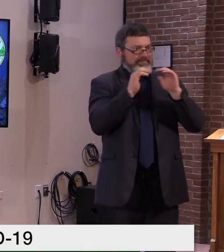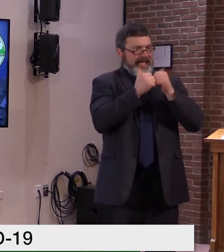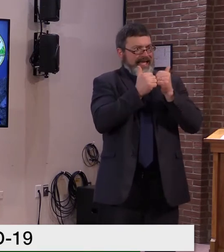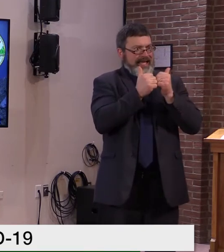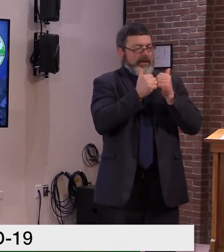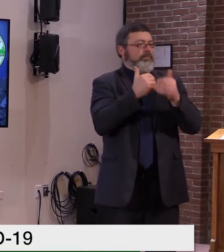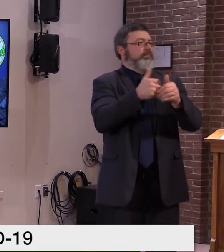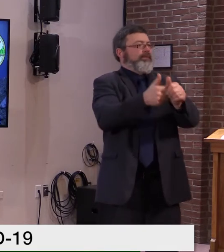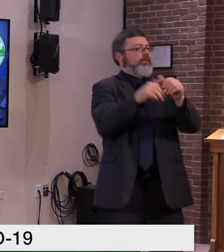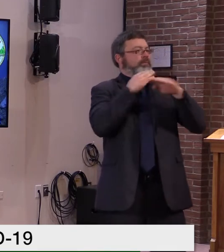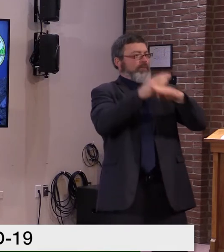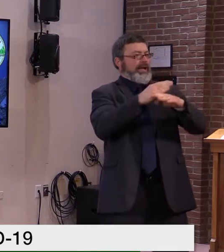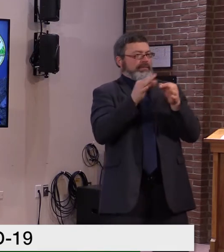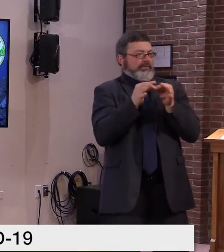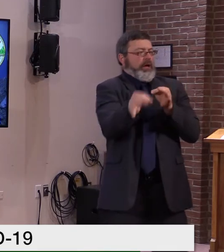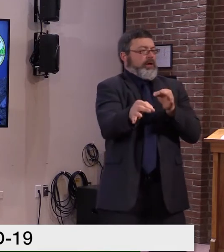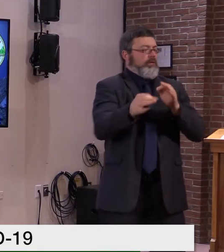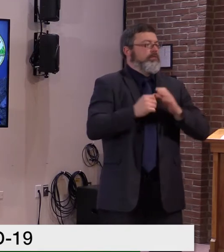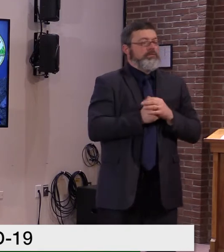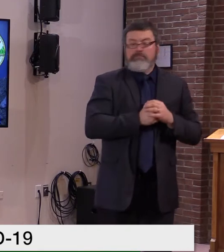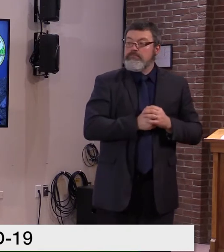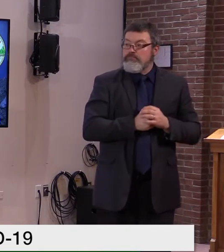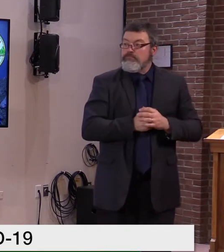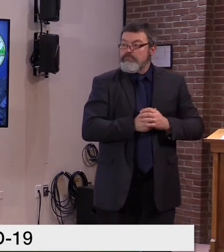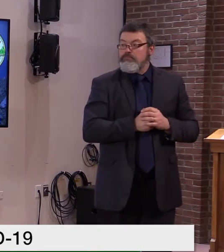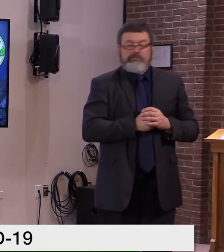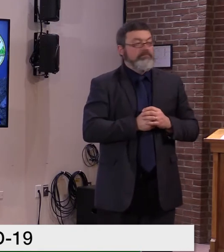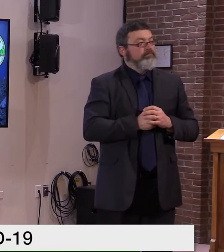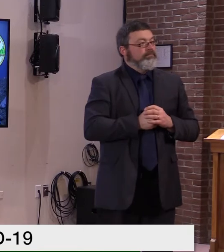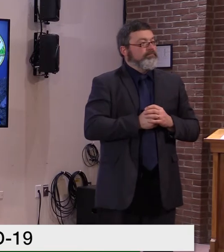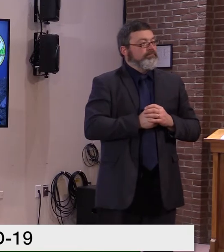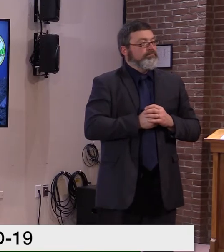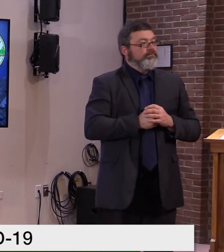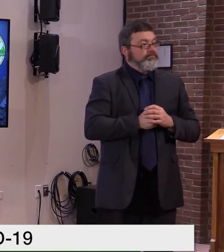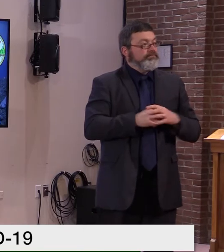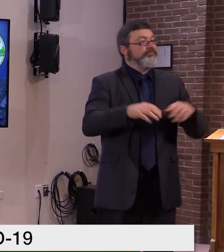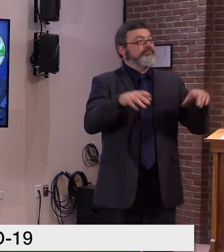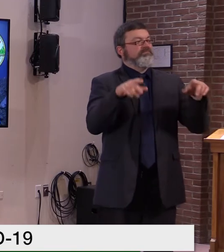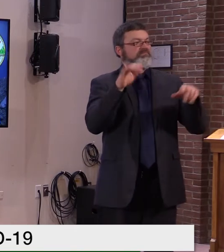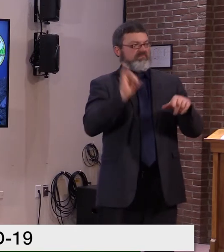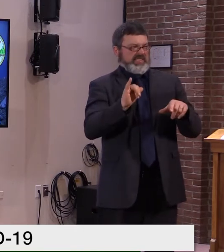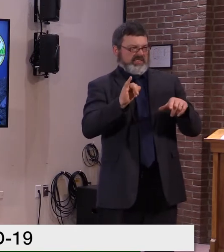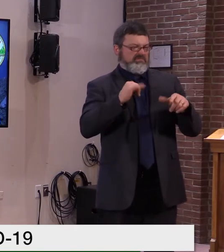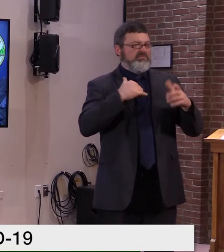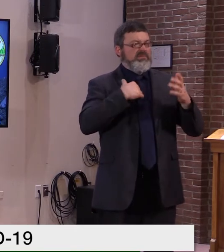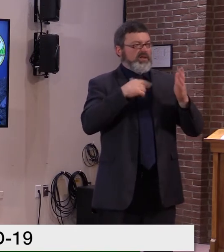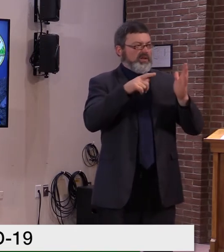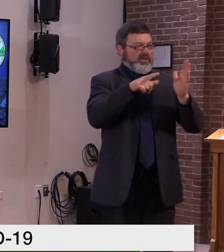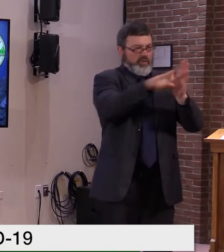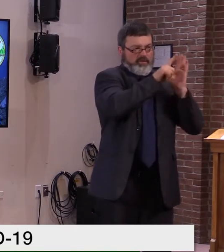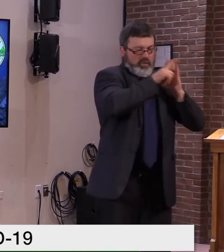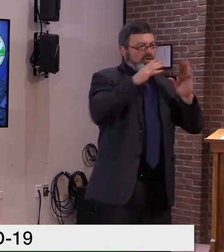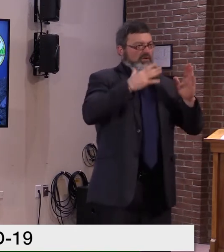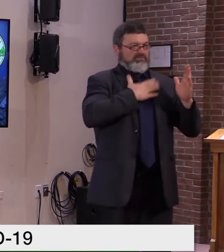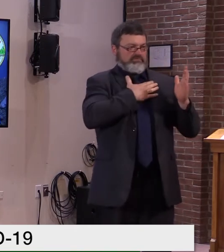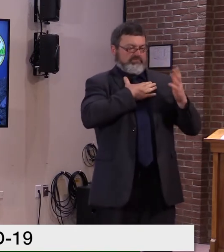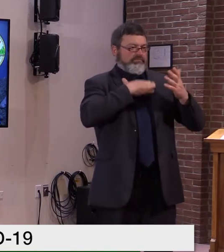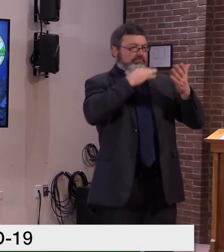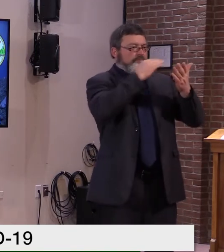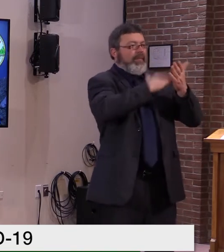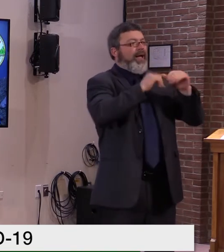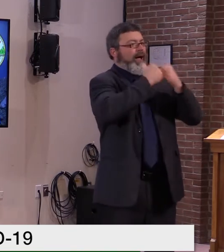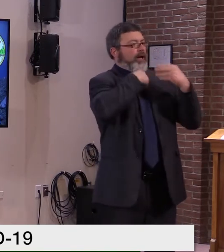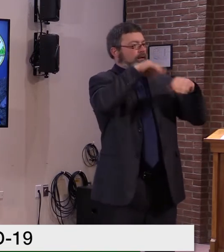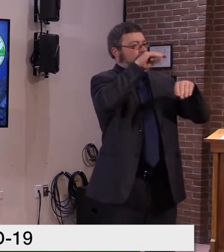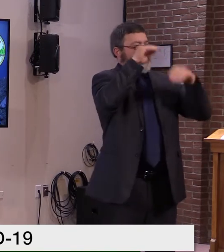our notification processes to ensure that in the future we avoid sending out letters with information that could identify